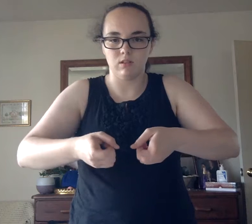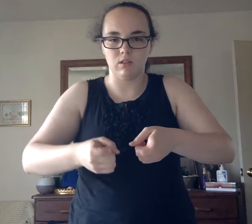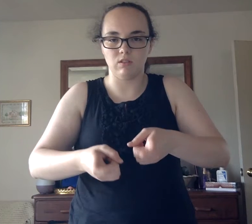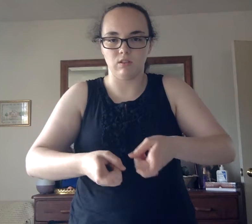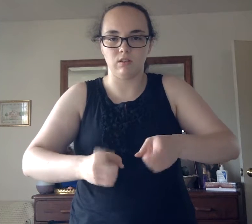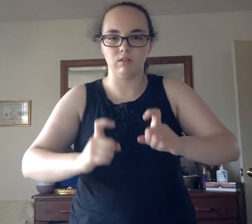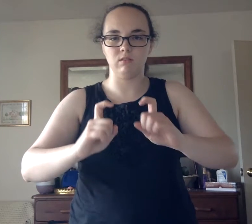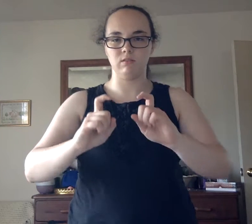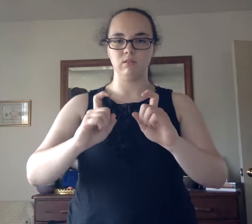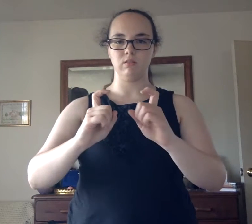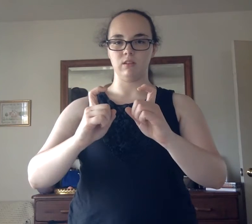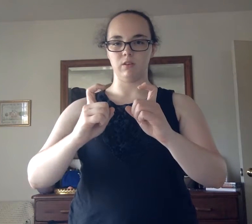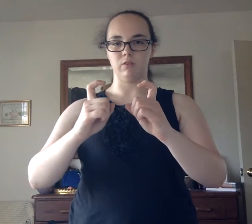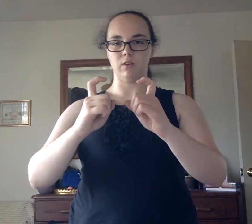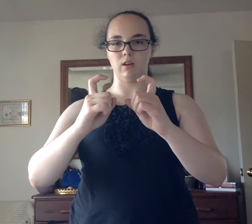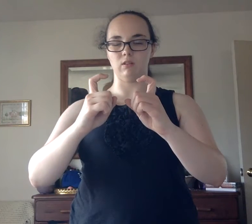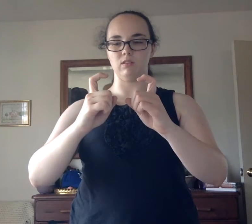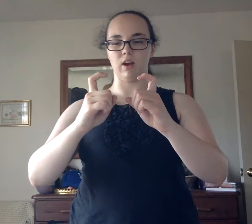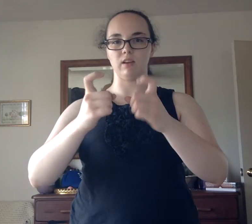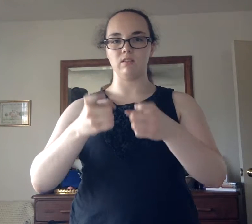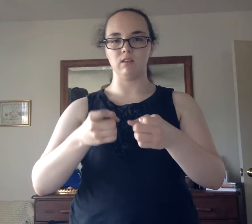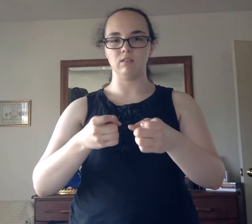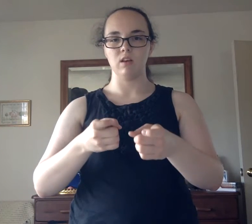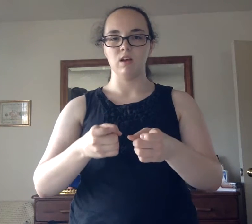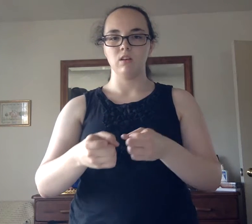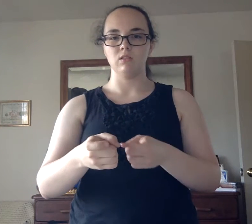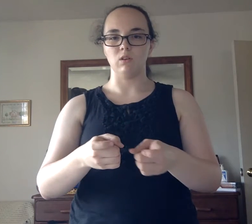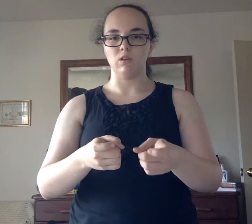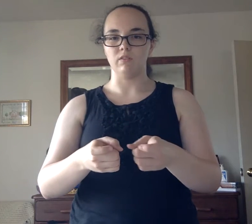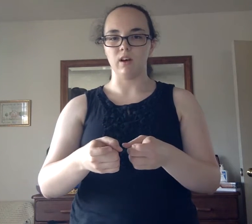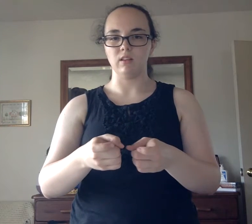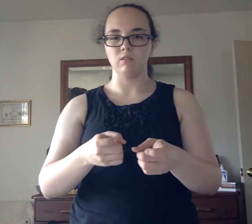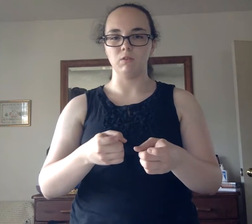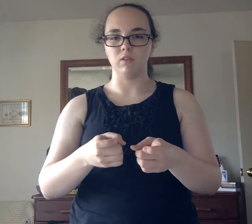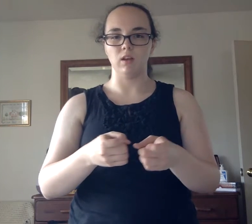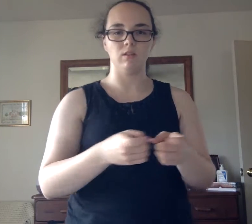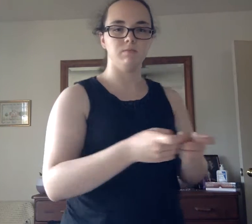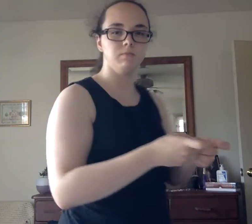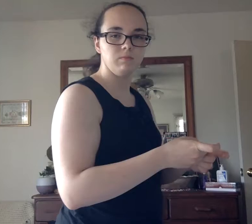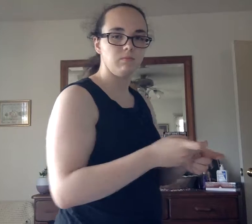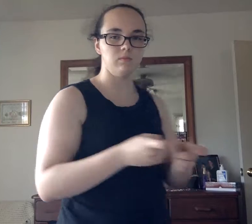These are, I don't know if you can know, these are X's. So you've got these moving.